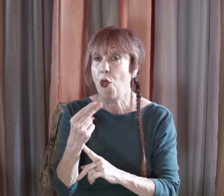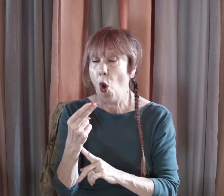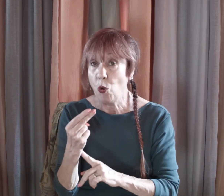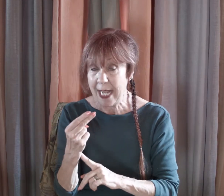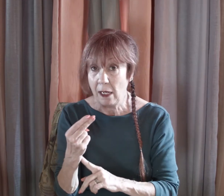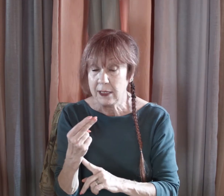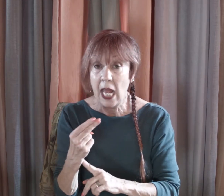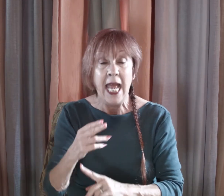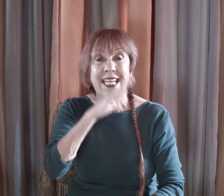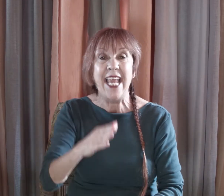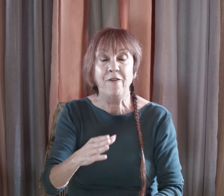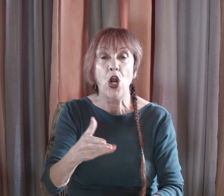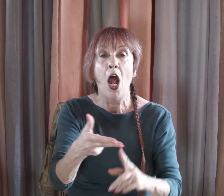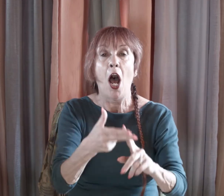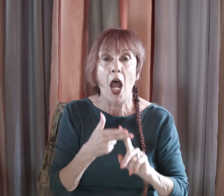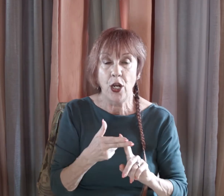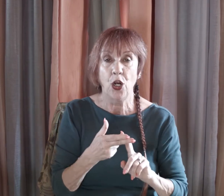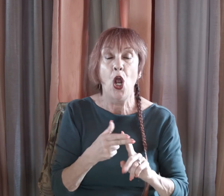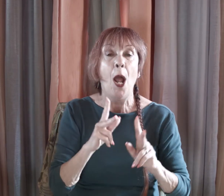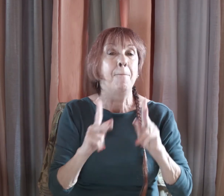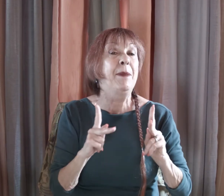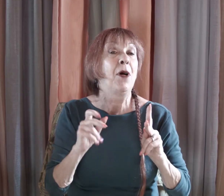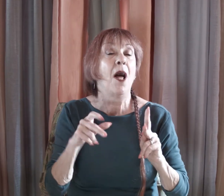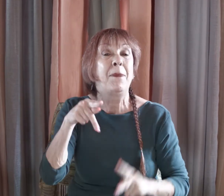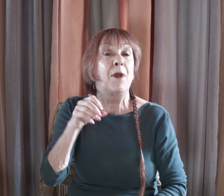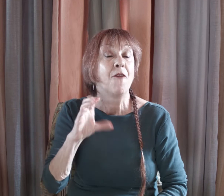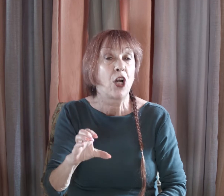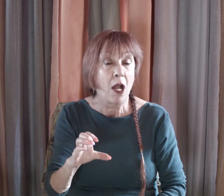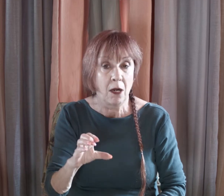industries did not hire any people of color in a city that was Chinese and